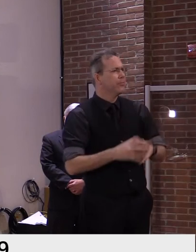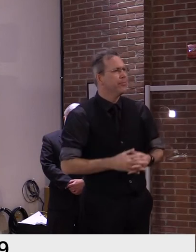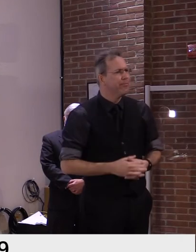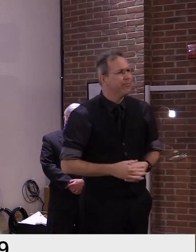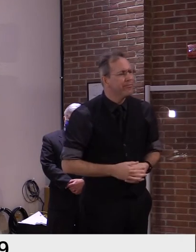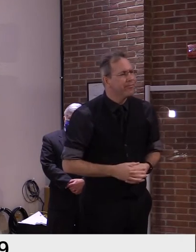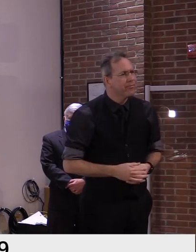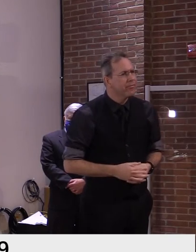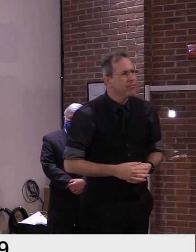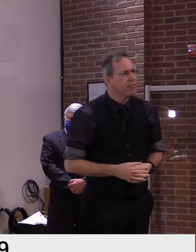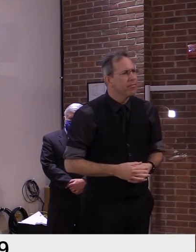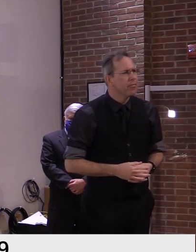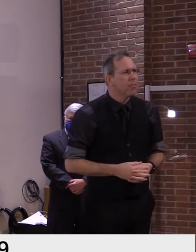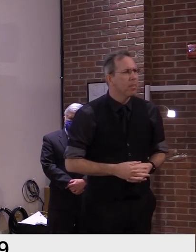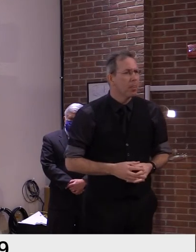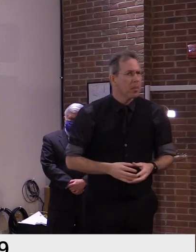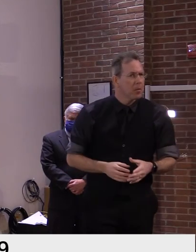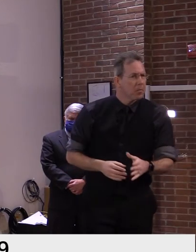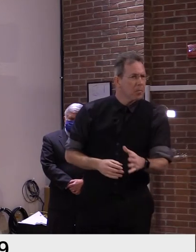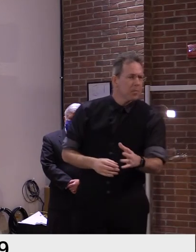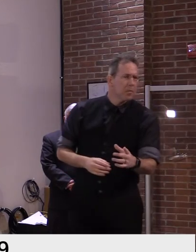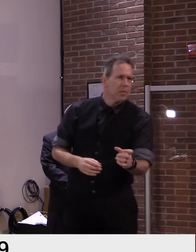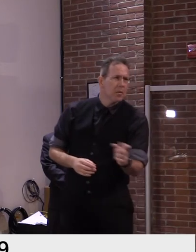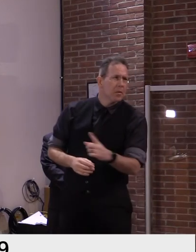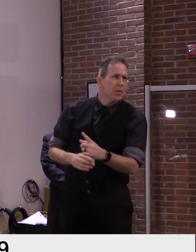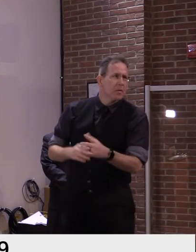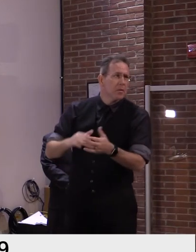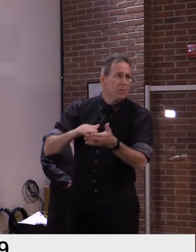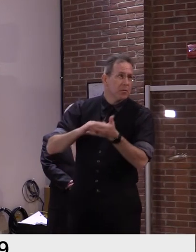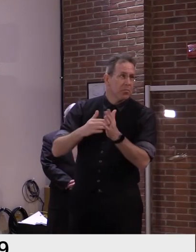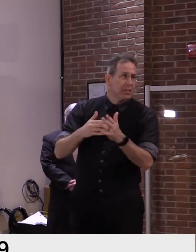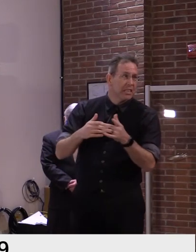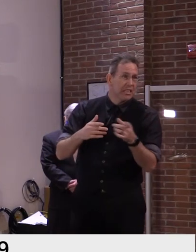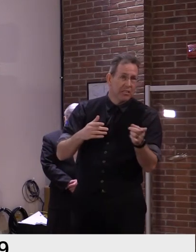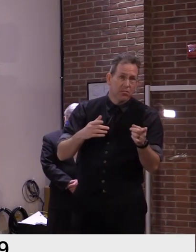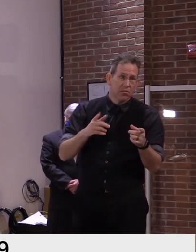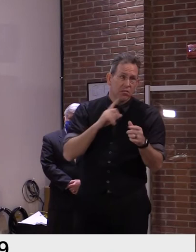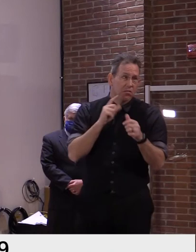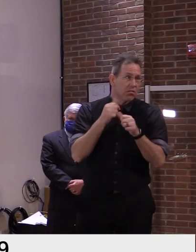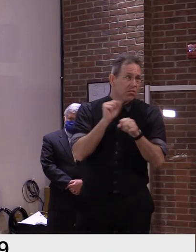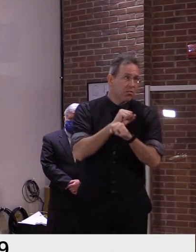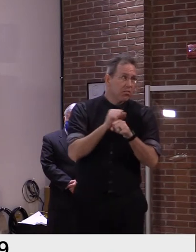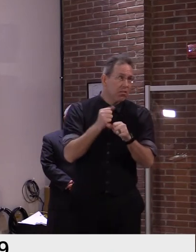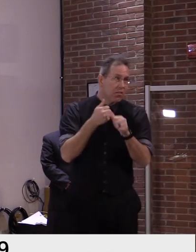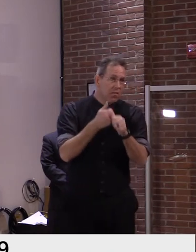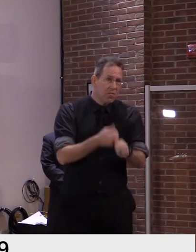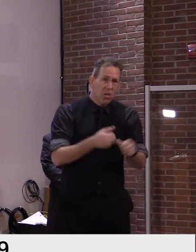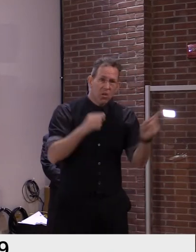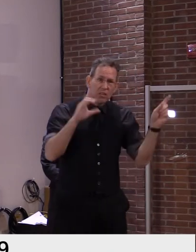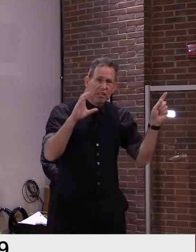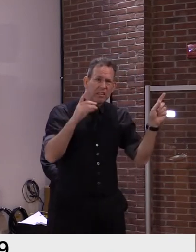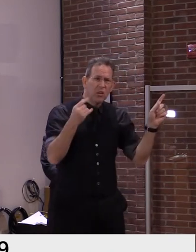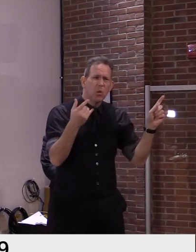So should Walgreens be following the CDC recommendations as a rule, or as you just mentioned, kind of just the general guideline?